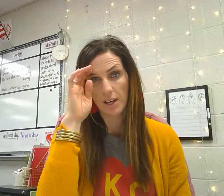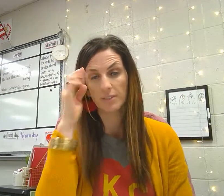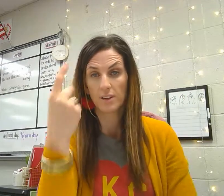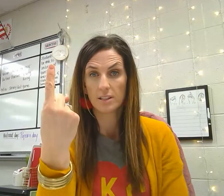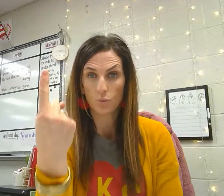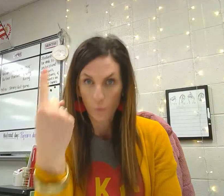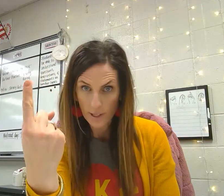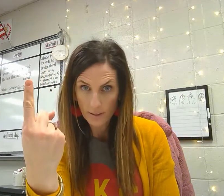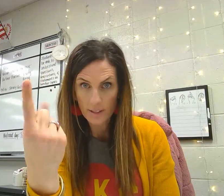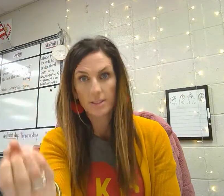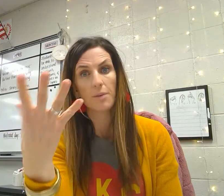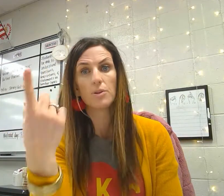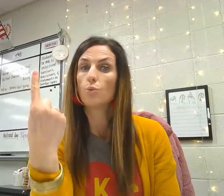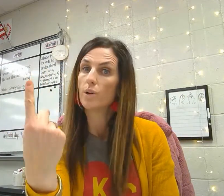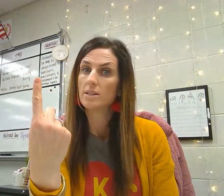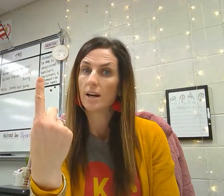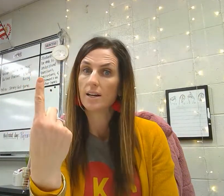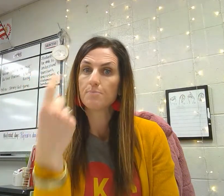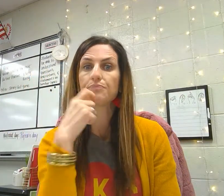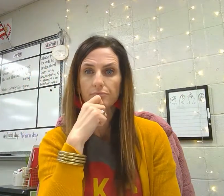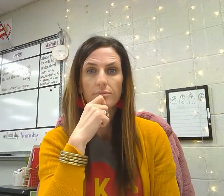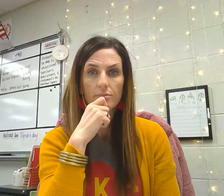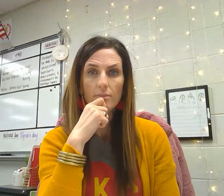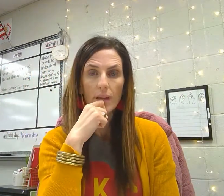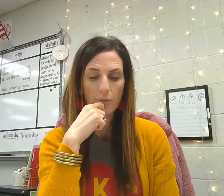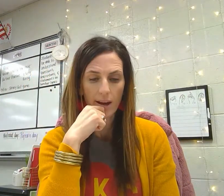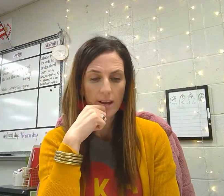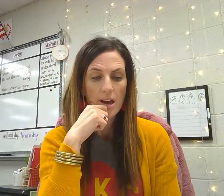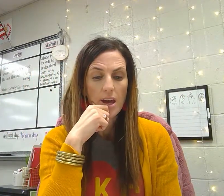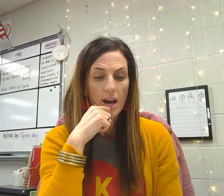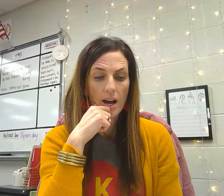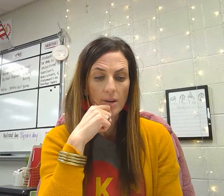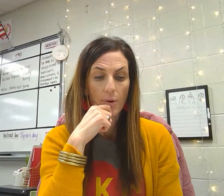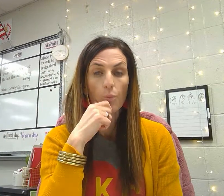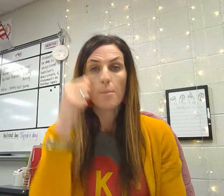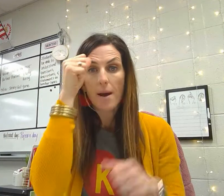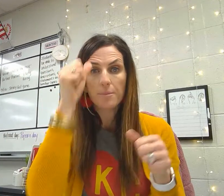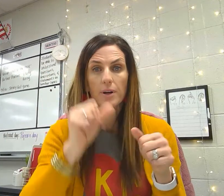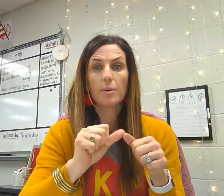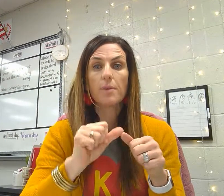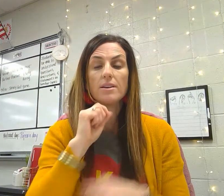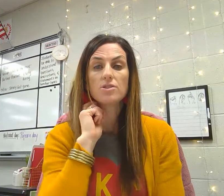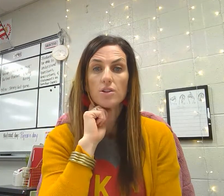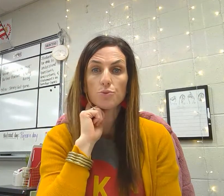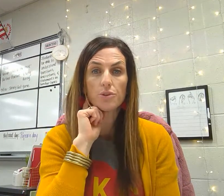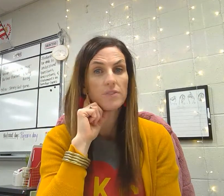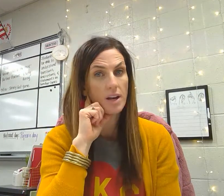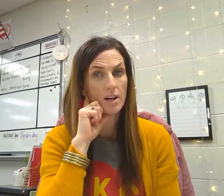implying that it's happened one time. Okay. Remember, based on rule of